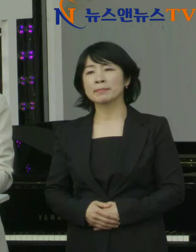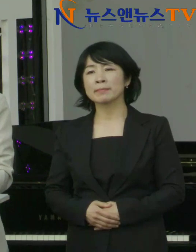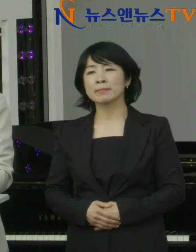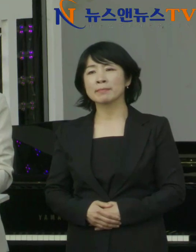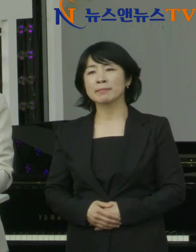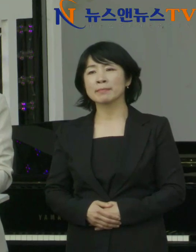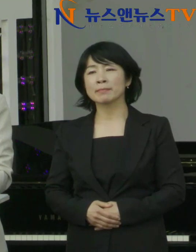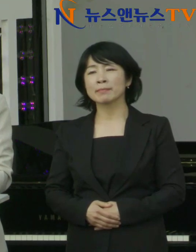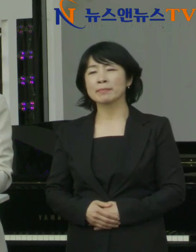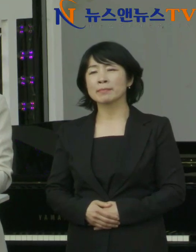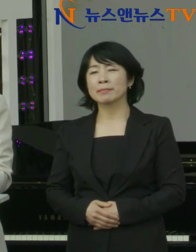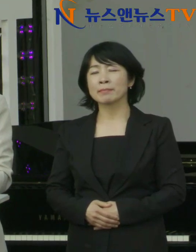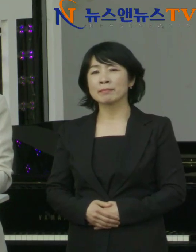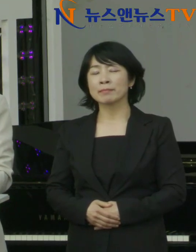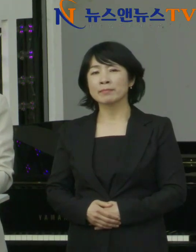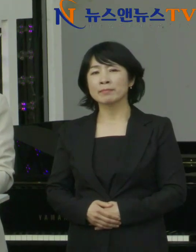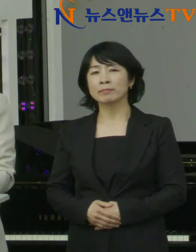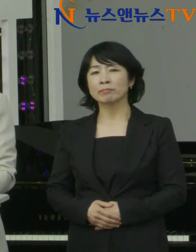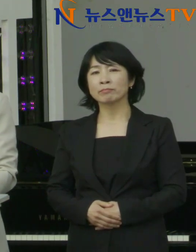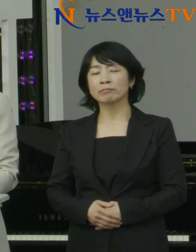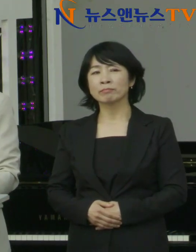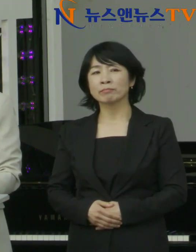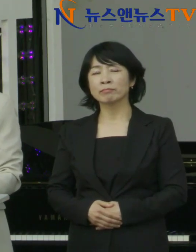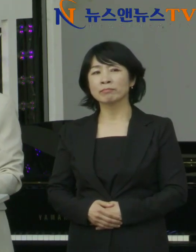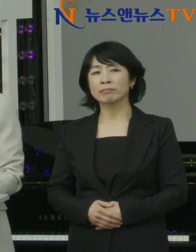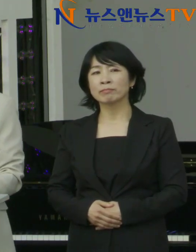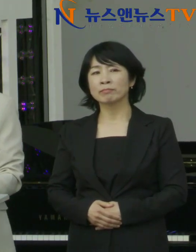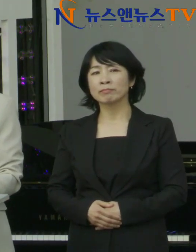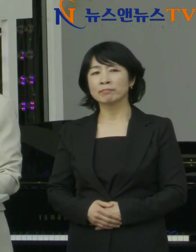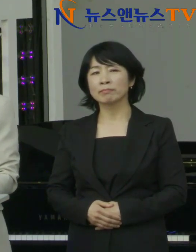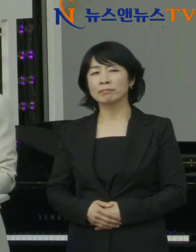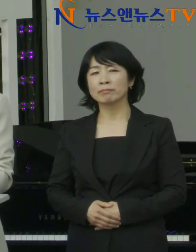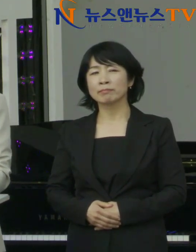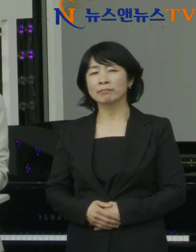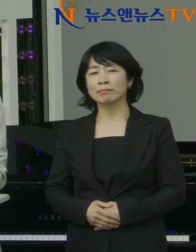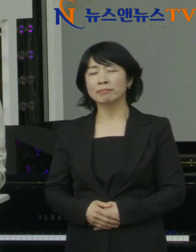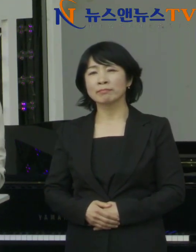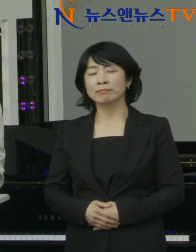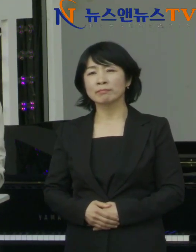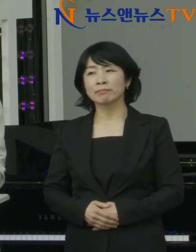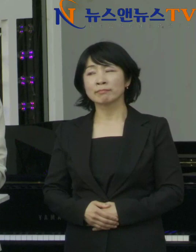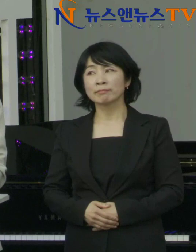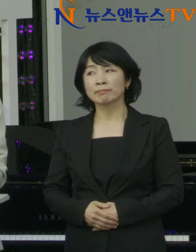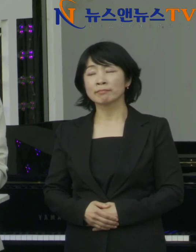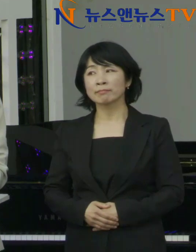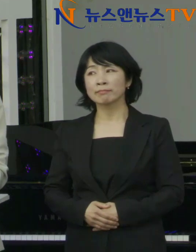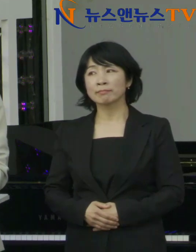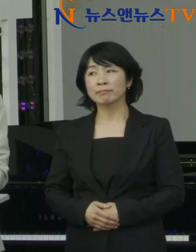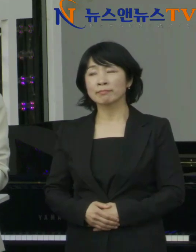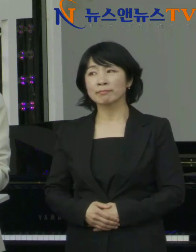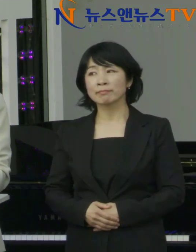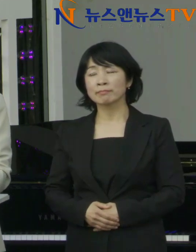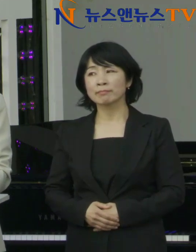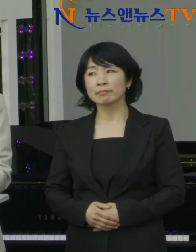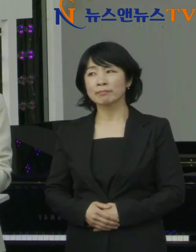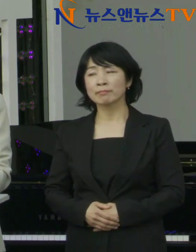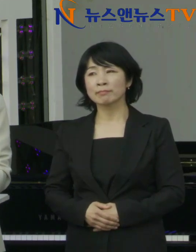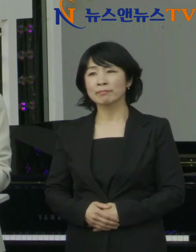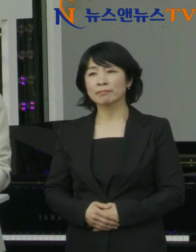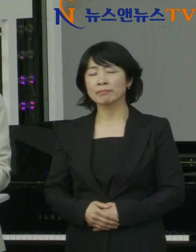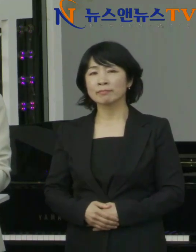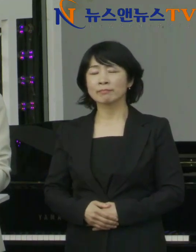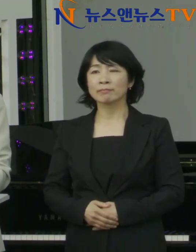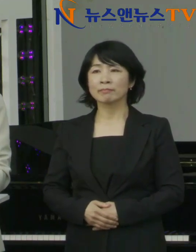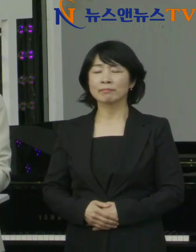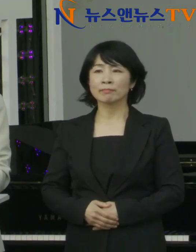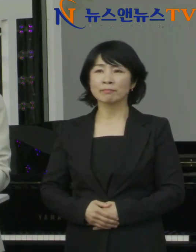are the masterpieces of Korean artisans installed in the large dome, at the Modern Artists Competition, the International